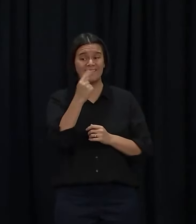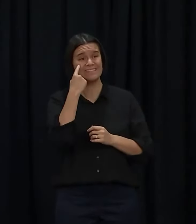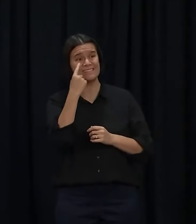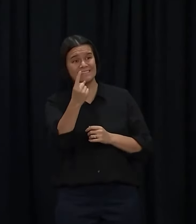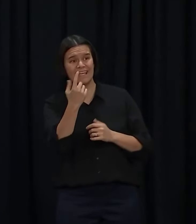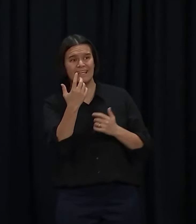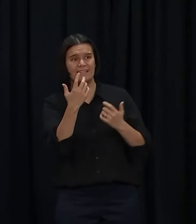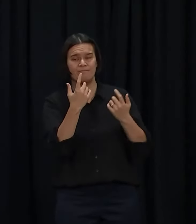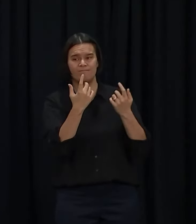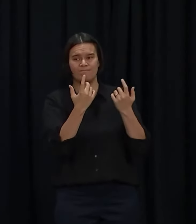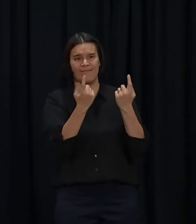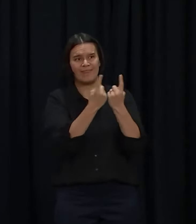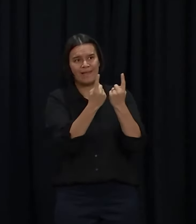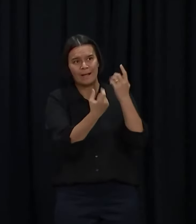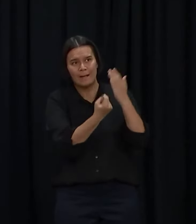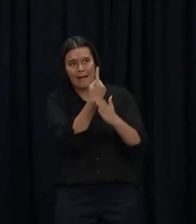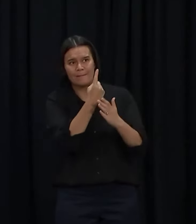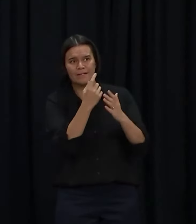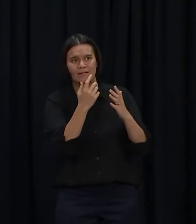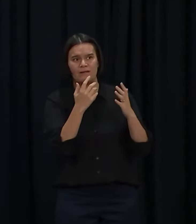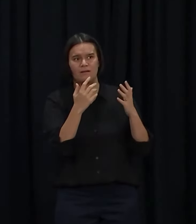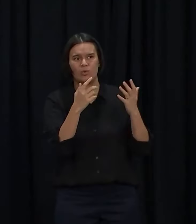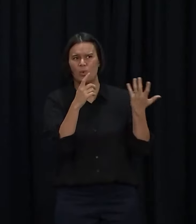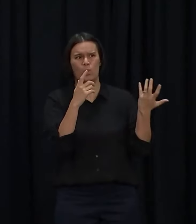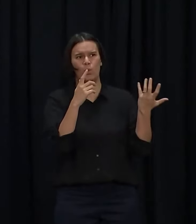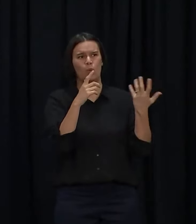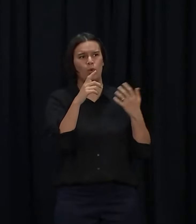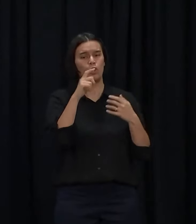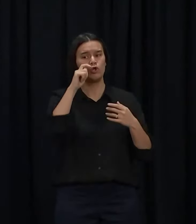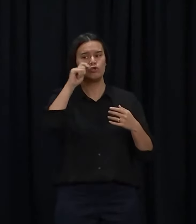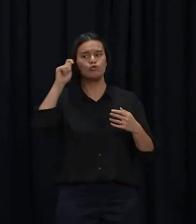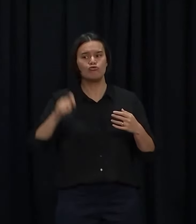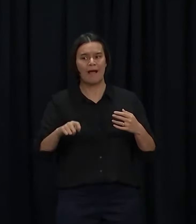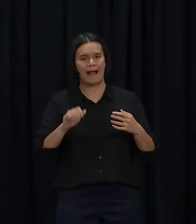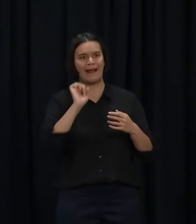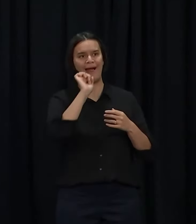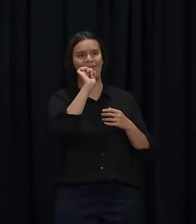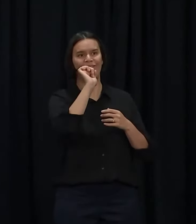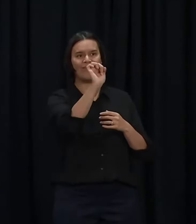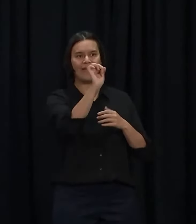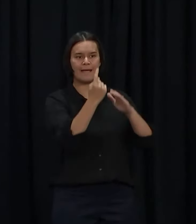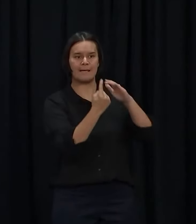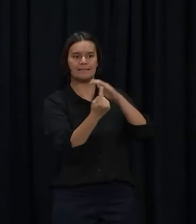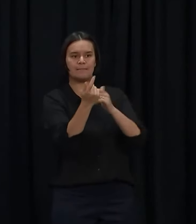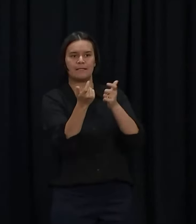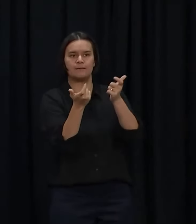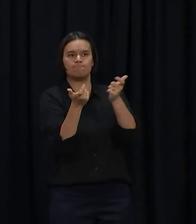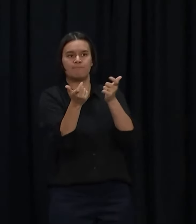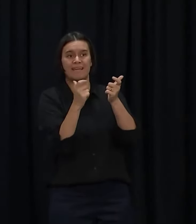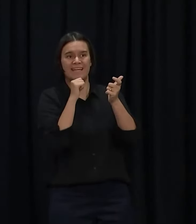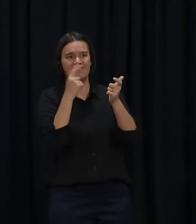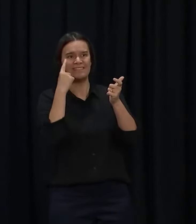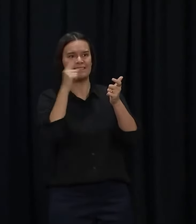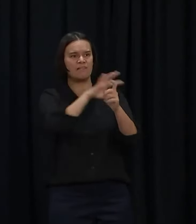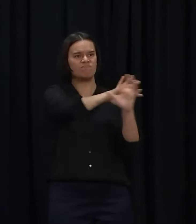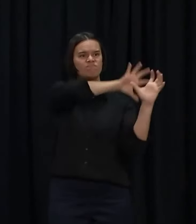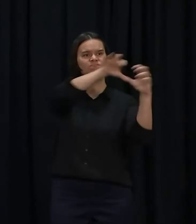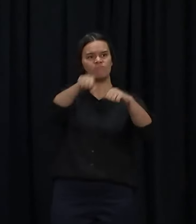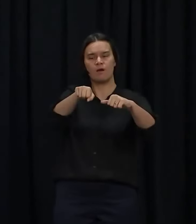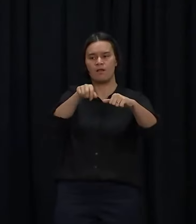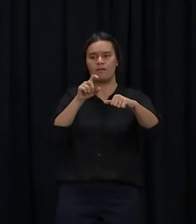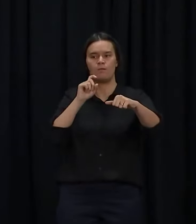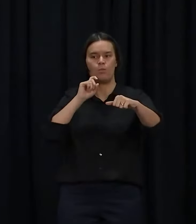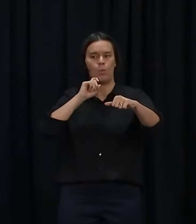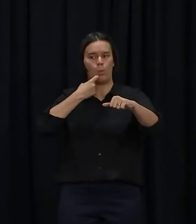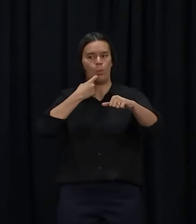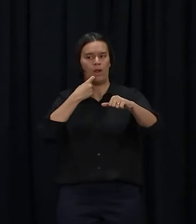any activity that we believe, is a breach of the Ukraine's sovereignty. So what are those options on the table or that have been discussed? You'll have seen the sweep before.